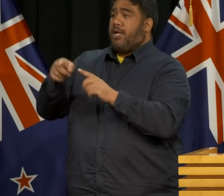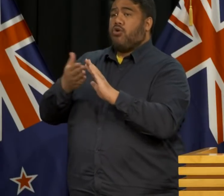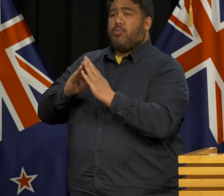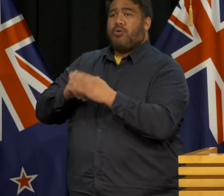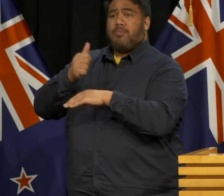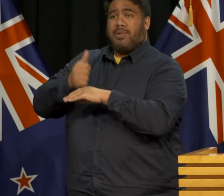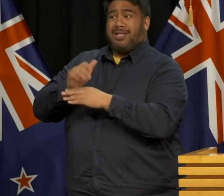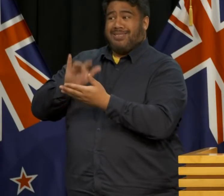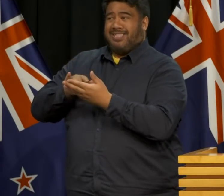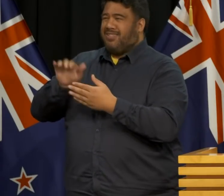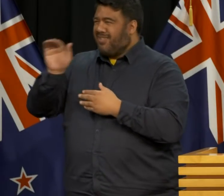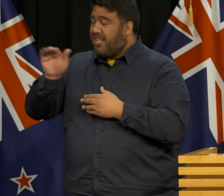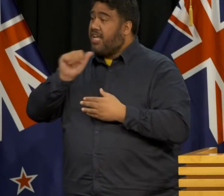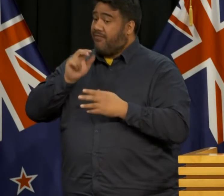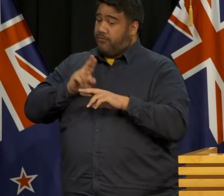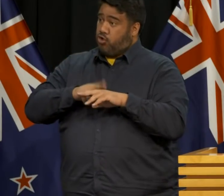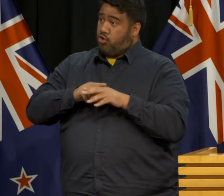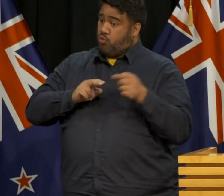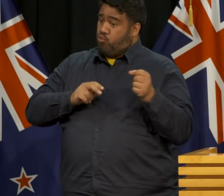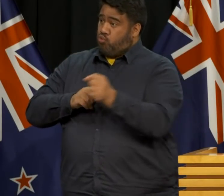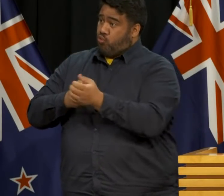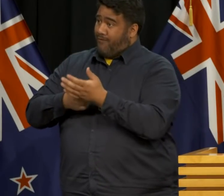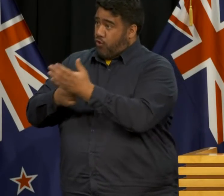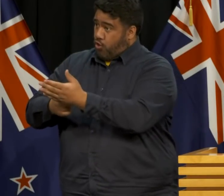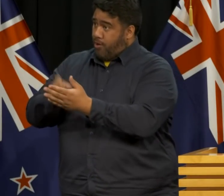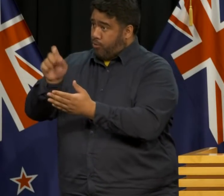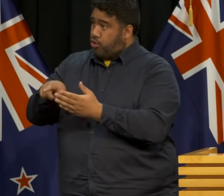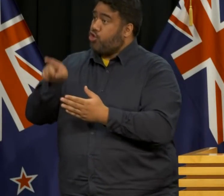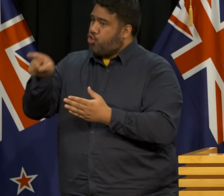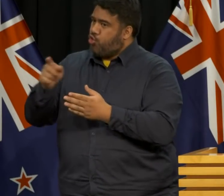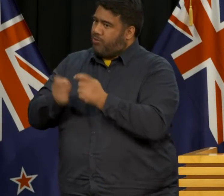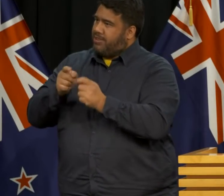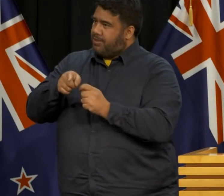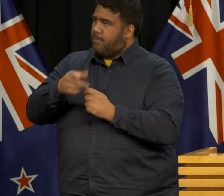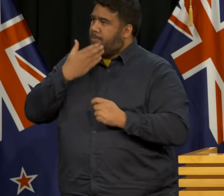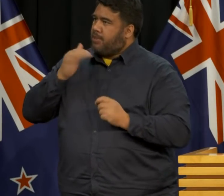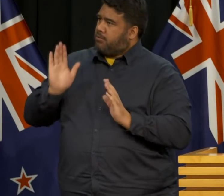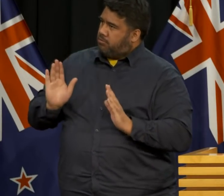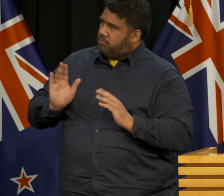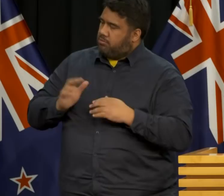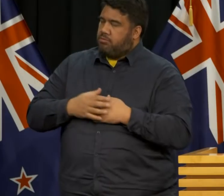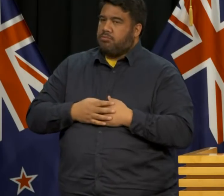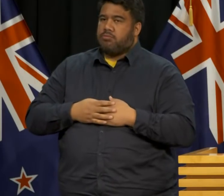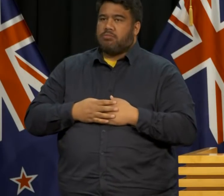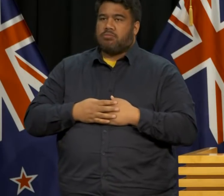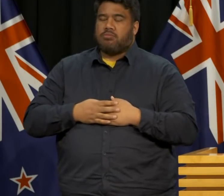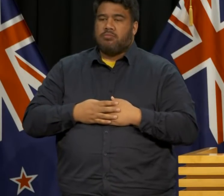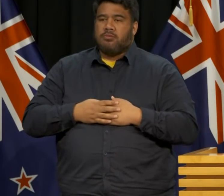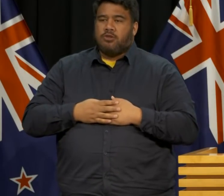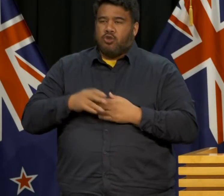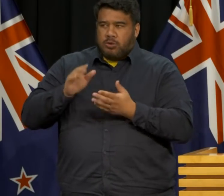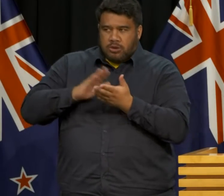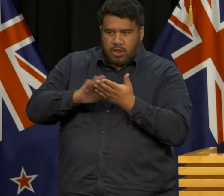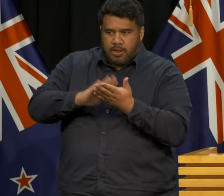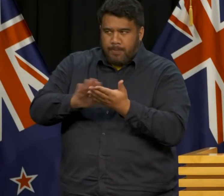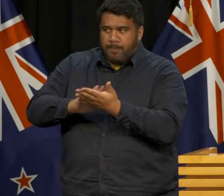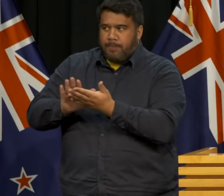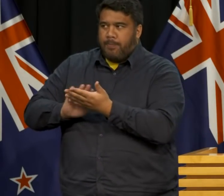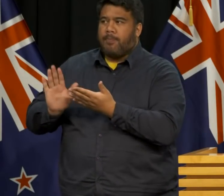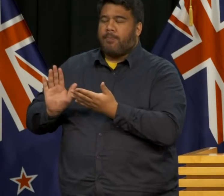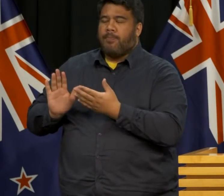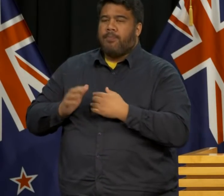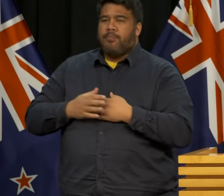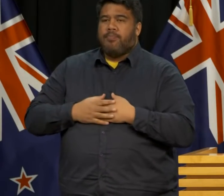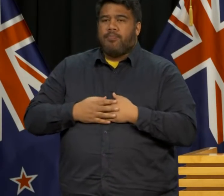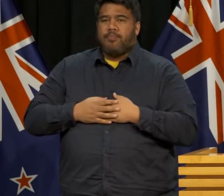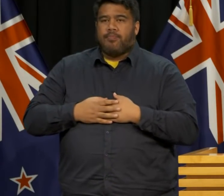community-based assessment centres, that if a GP refers someone to you, you make sure they get a test. We're tidying up that